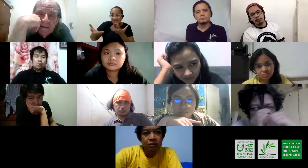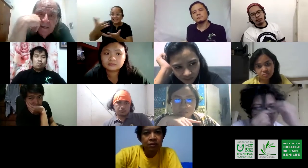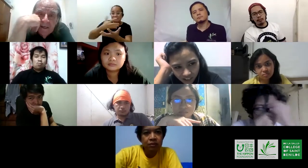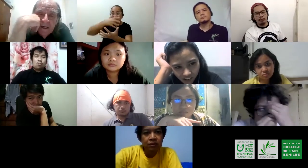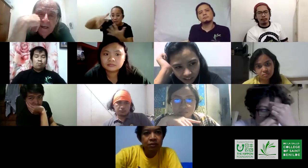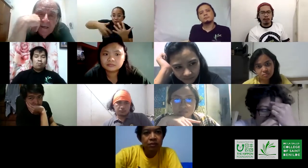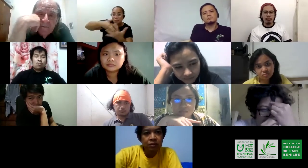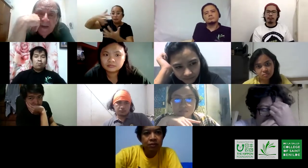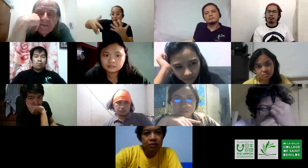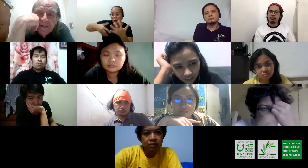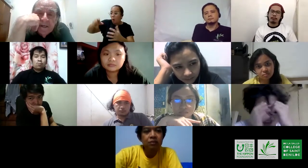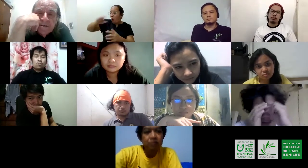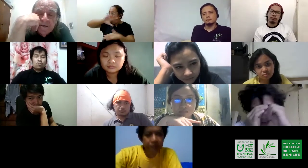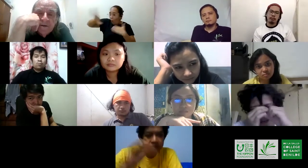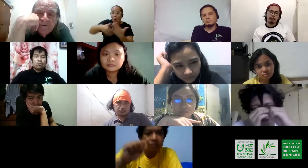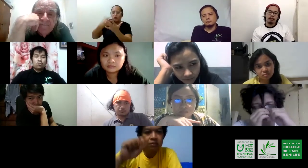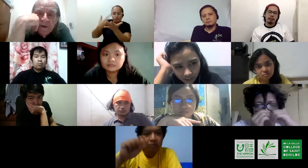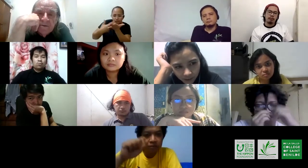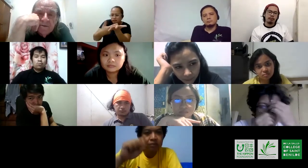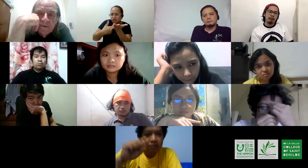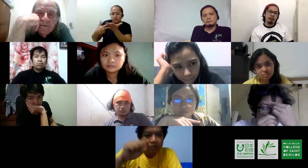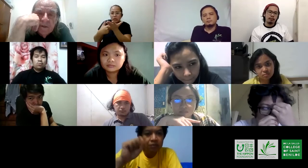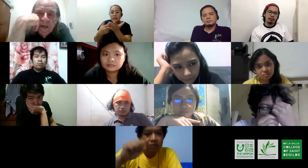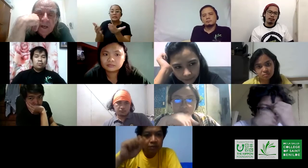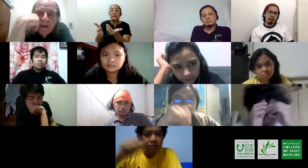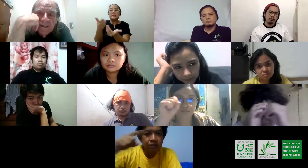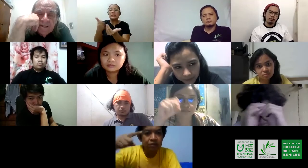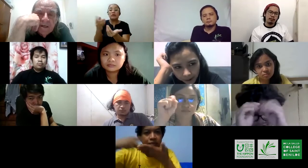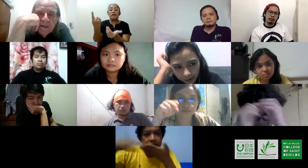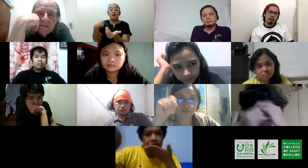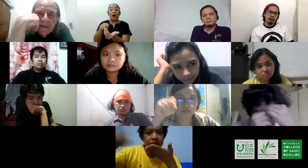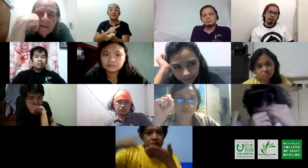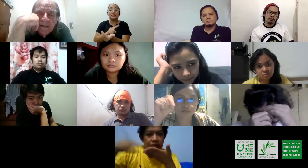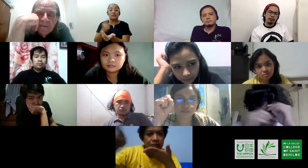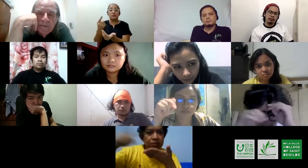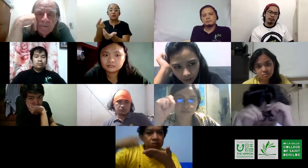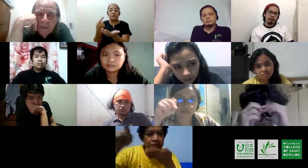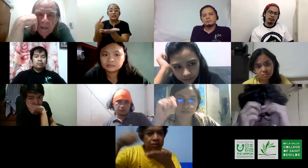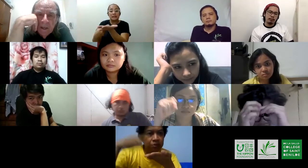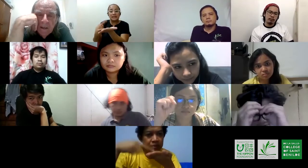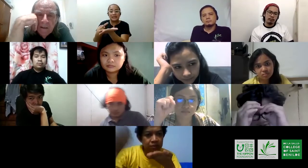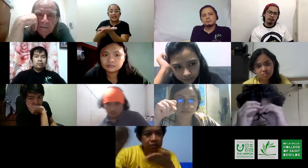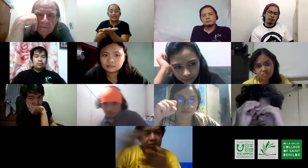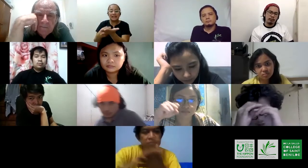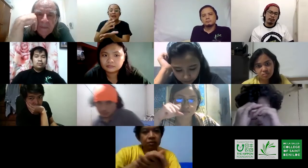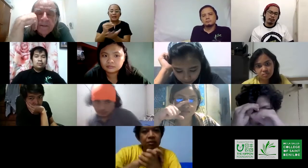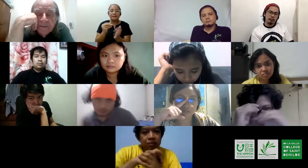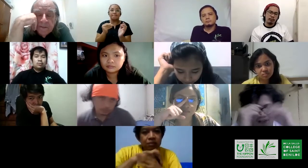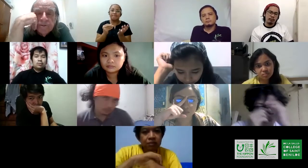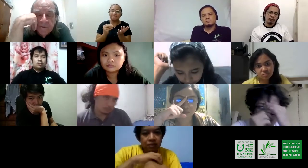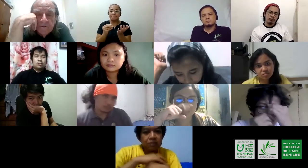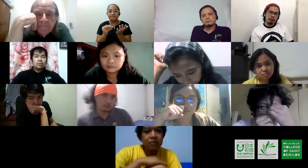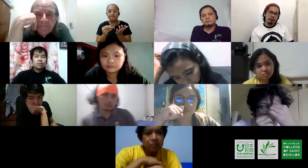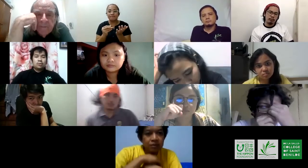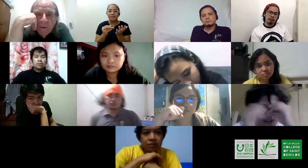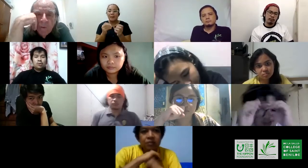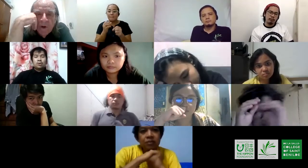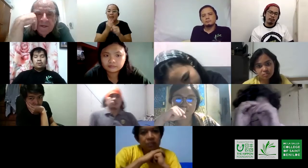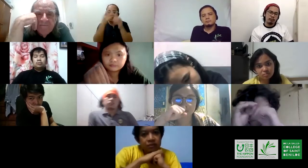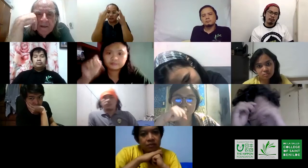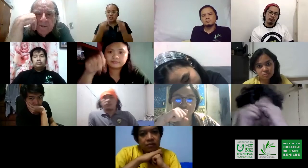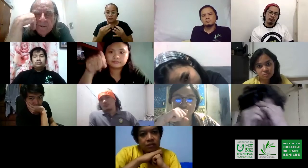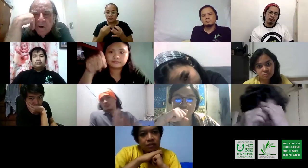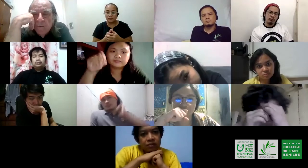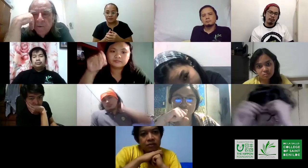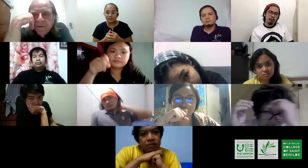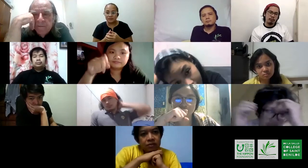together makes it easier for us to discuss and to make decisions. Whereas